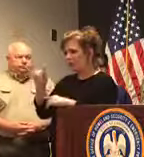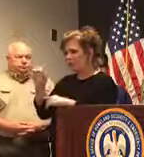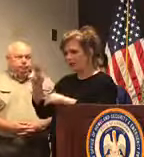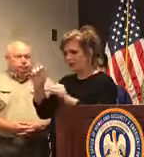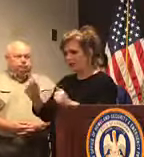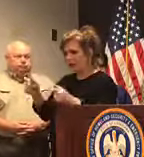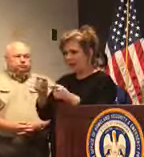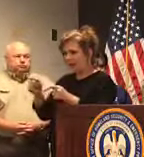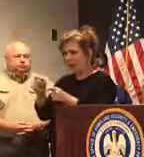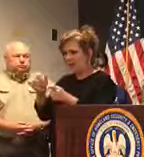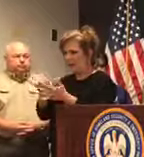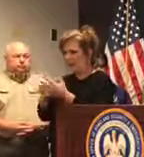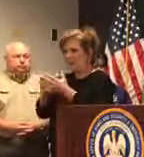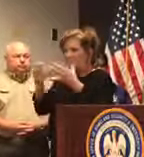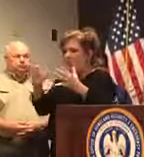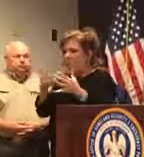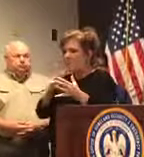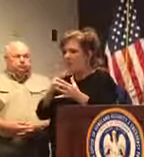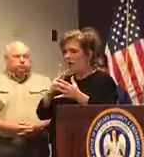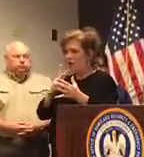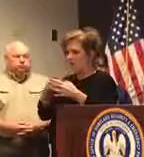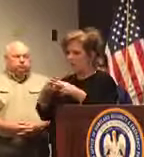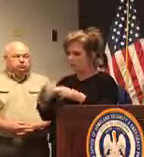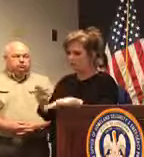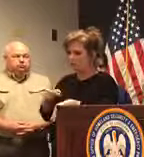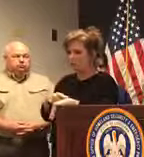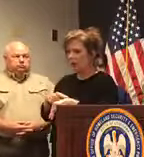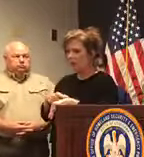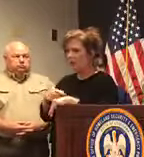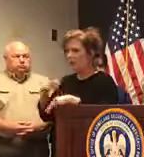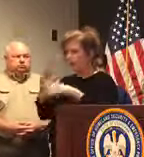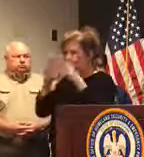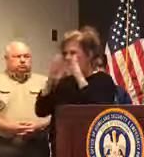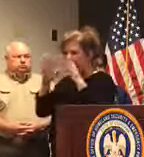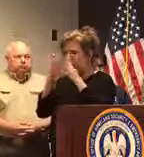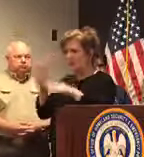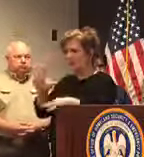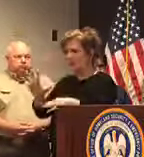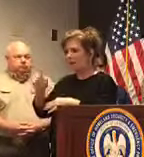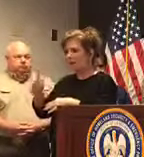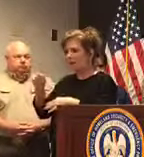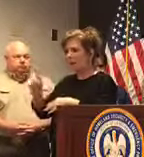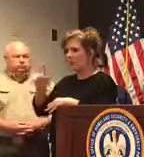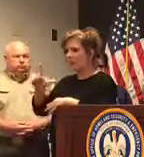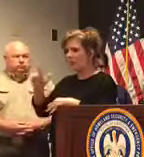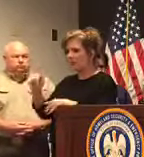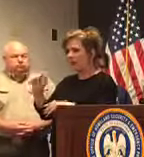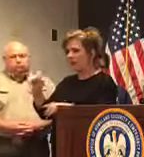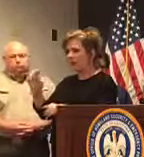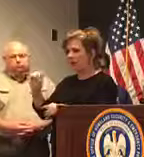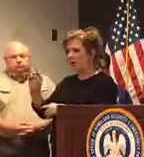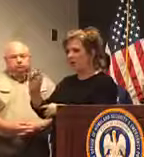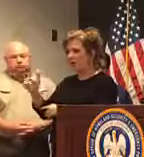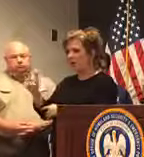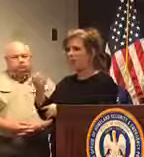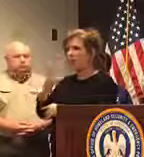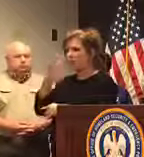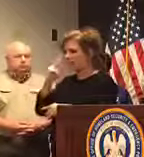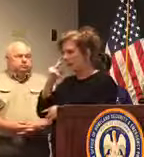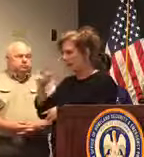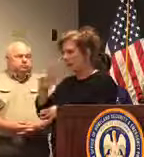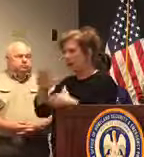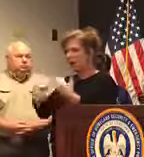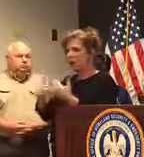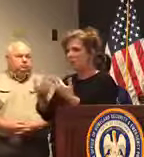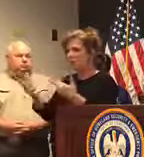do not drive through standing water, and pay attention to 511LA.org, where you can see all of the closed roads because of standing